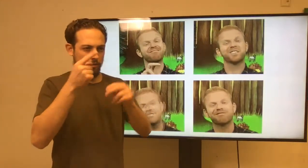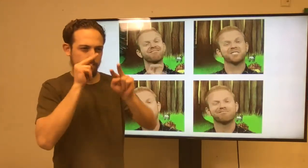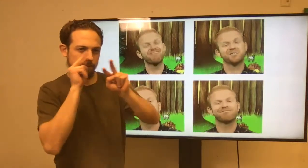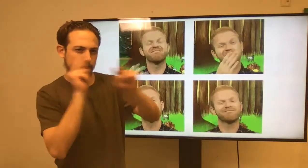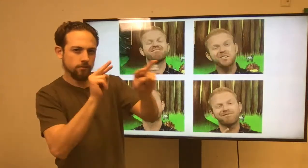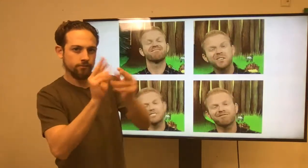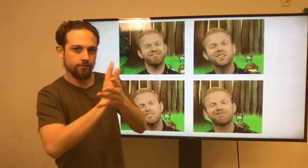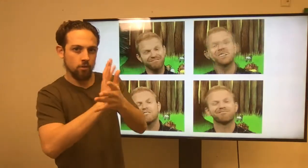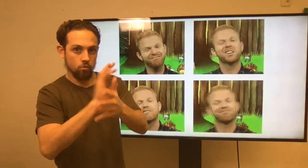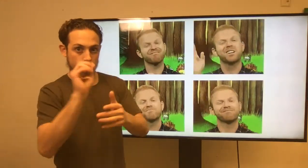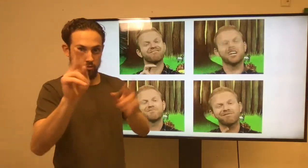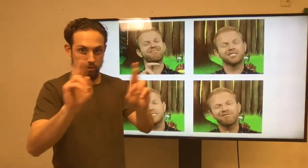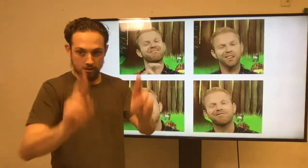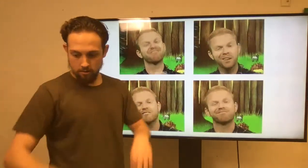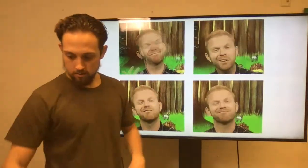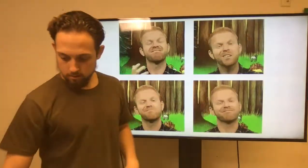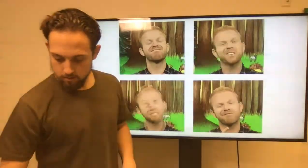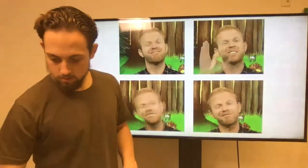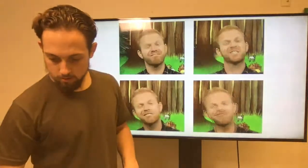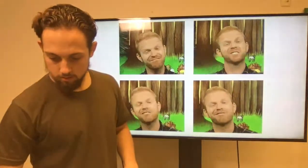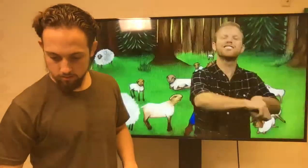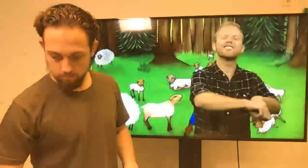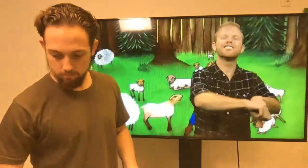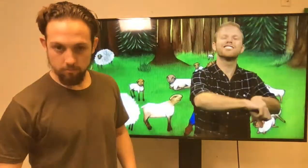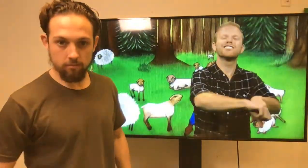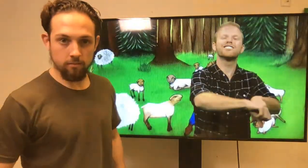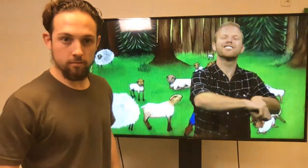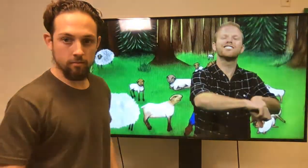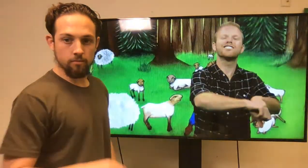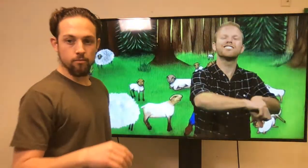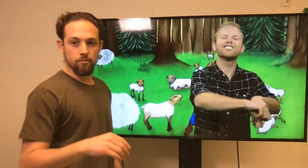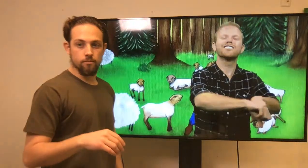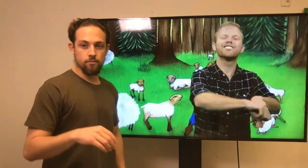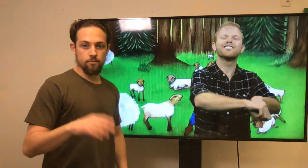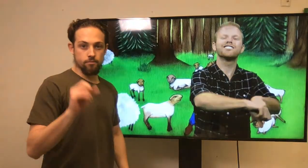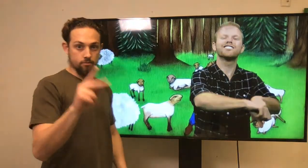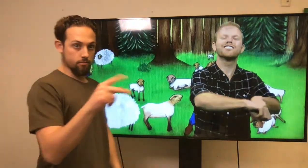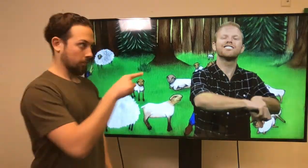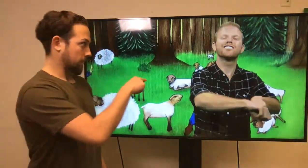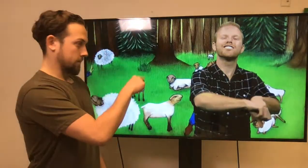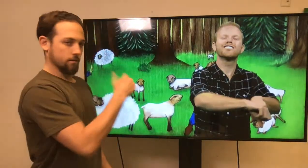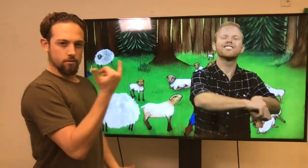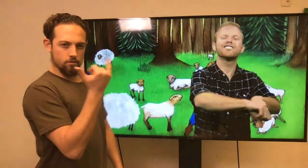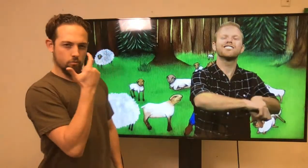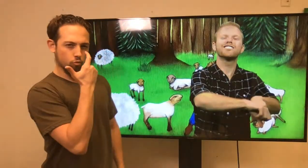So the next one's a little bit challenging. I'm going to show you a video. Are you ready?